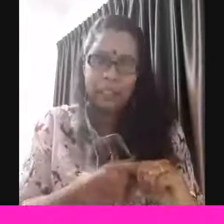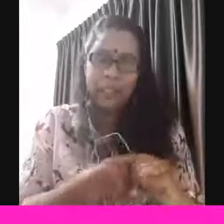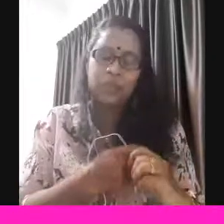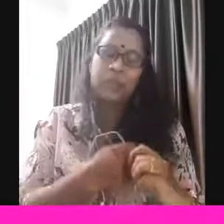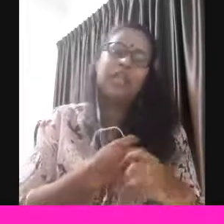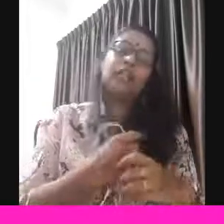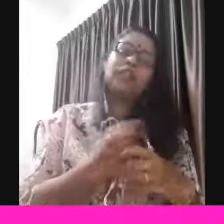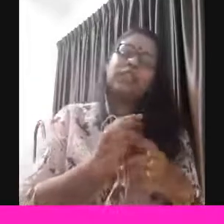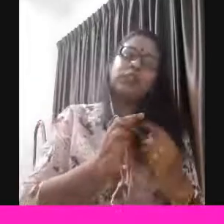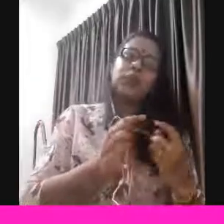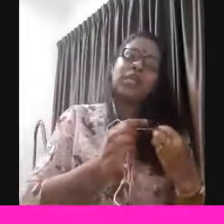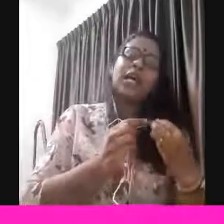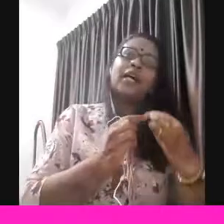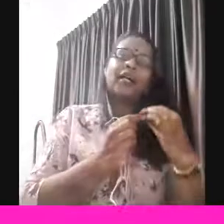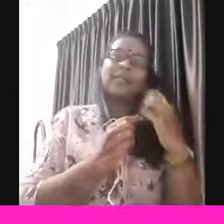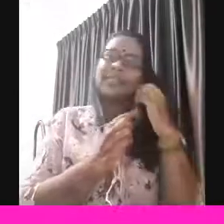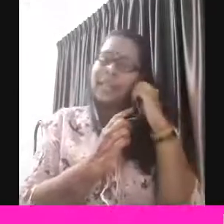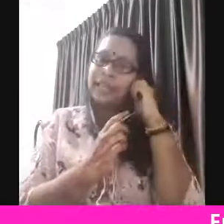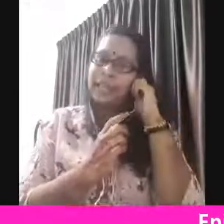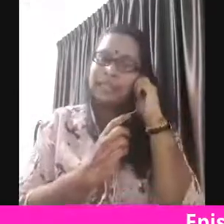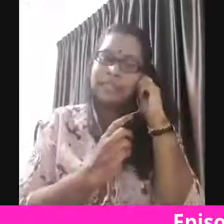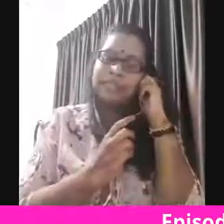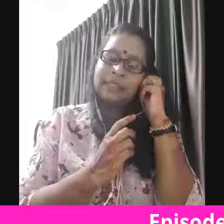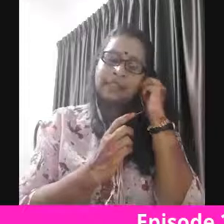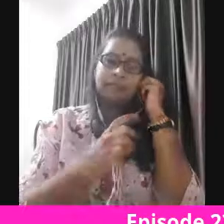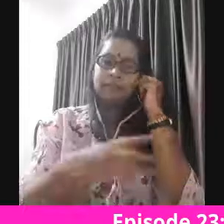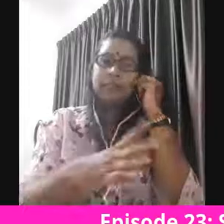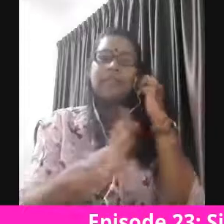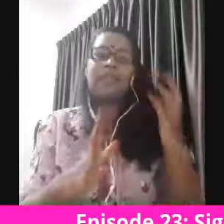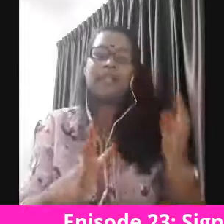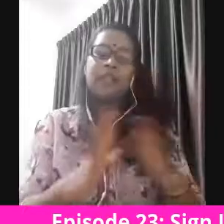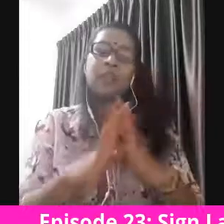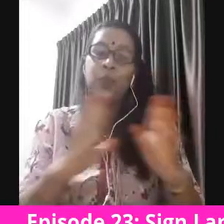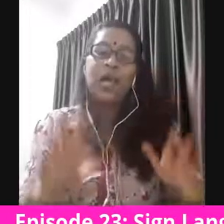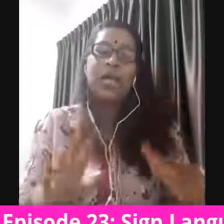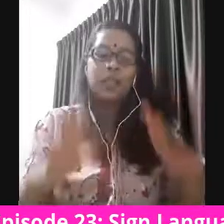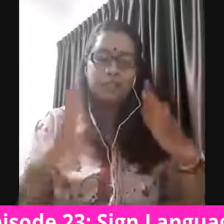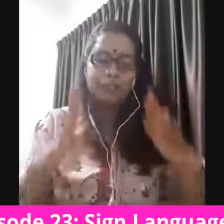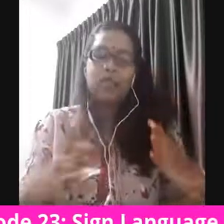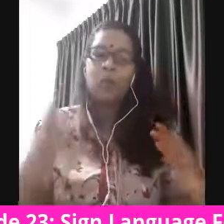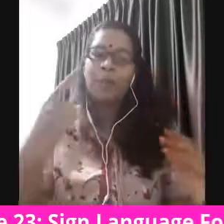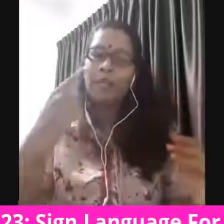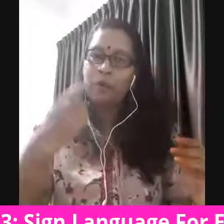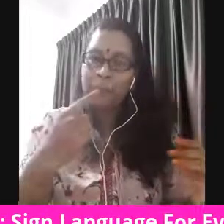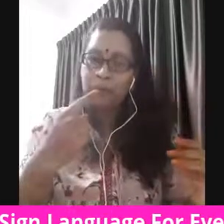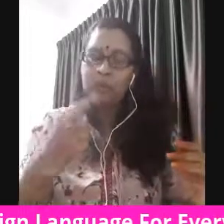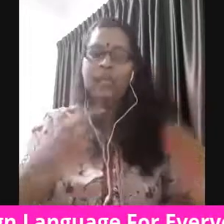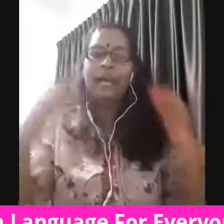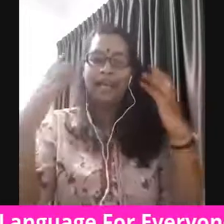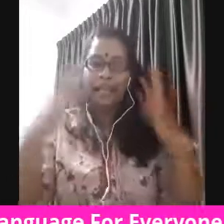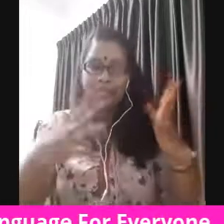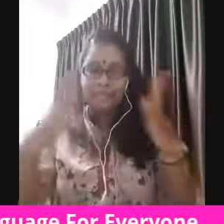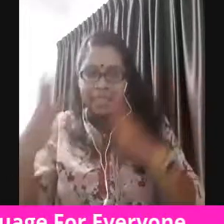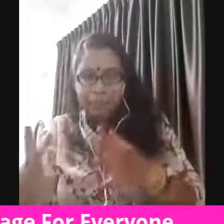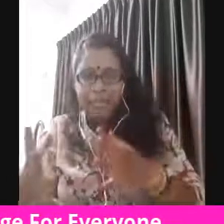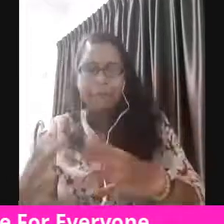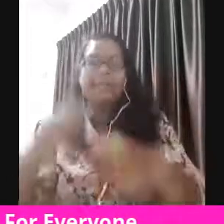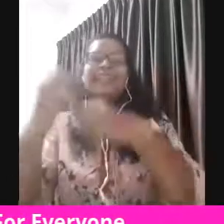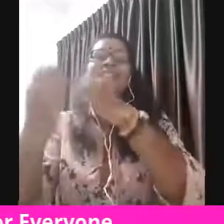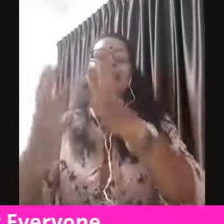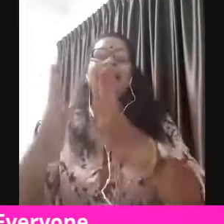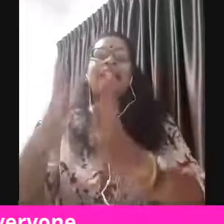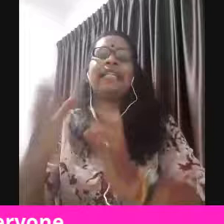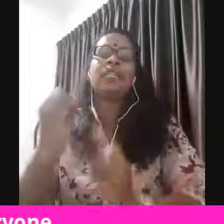Mm-hmm. Pendidikan Malaysia. So we cannot just use sign and just leave like that. No, we must open our mouth, and at the same